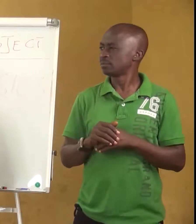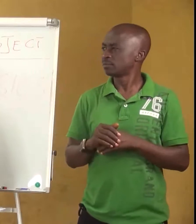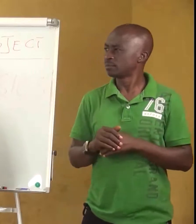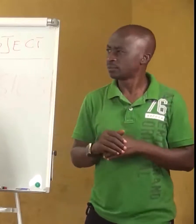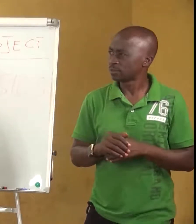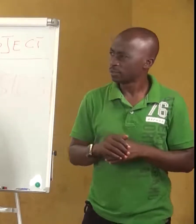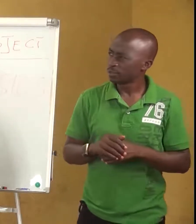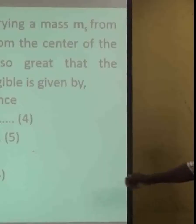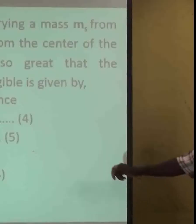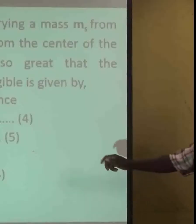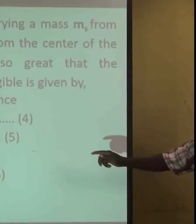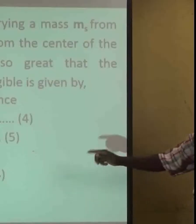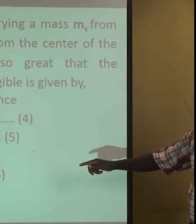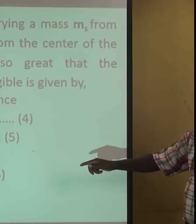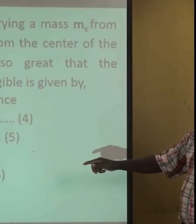Now, if we substitute